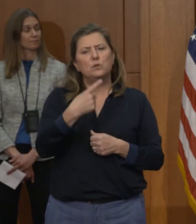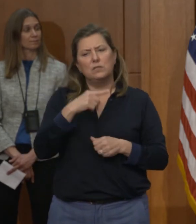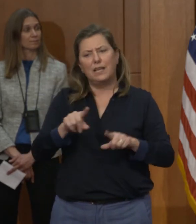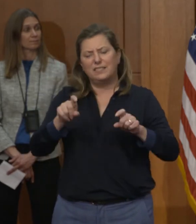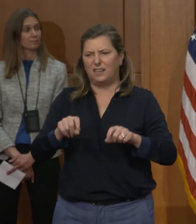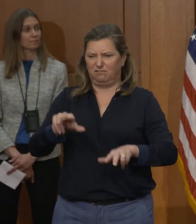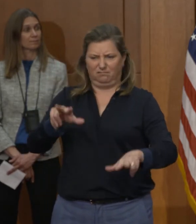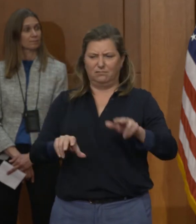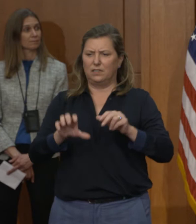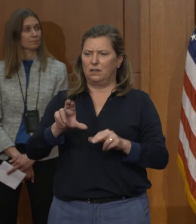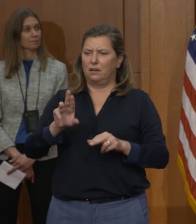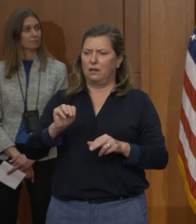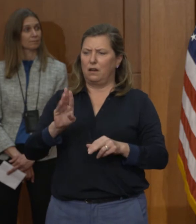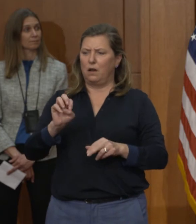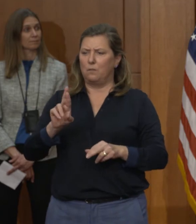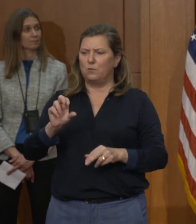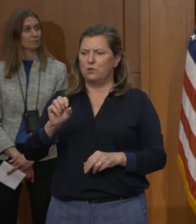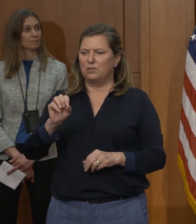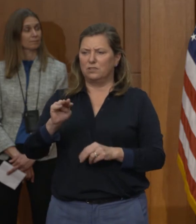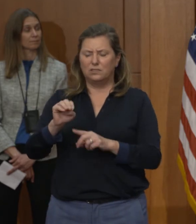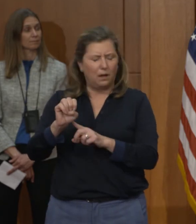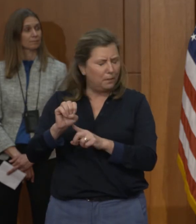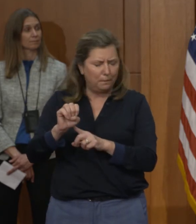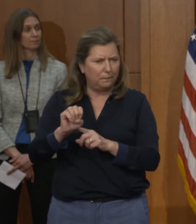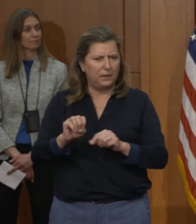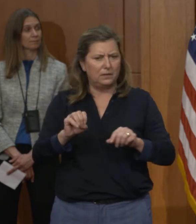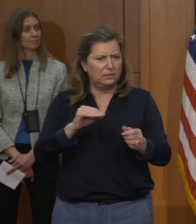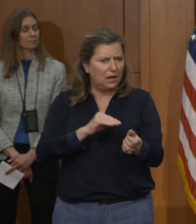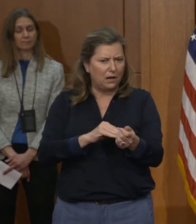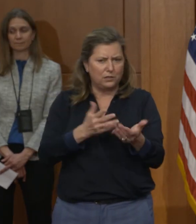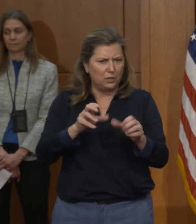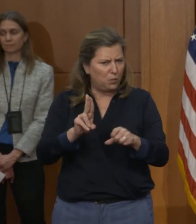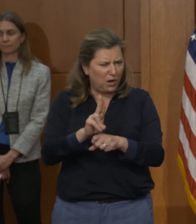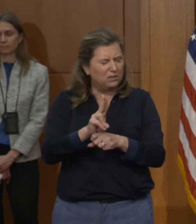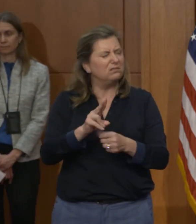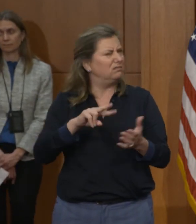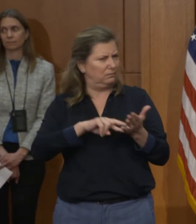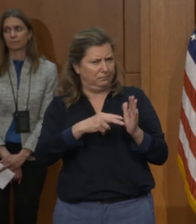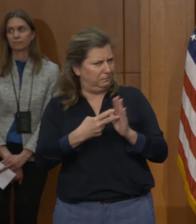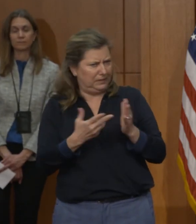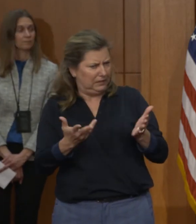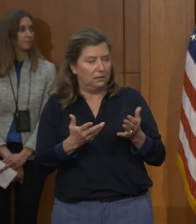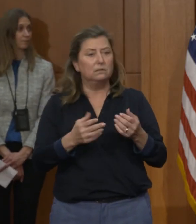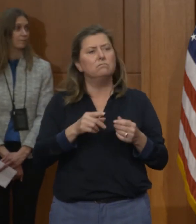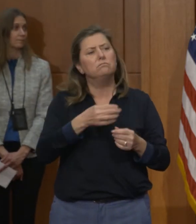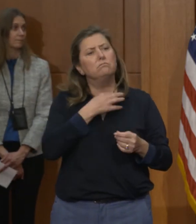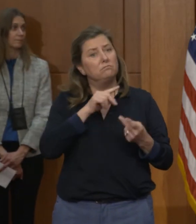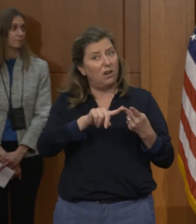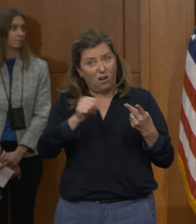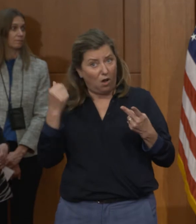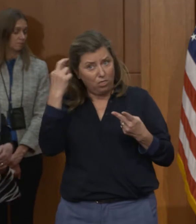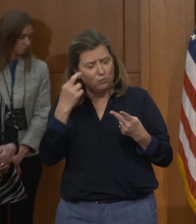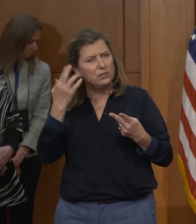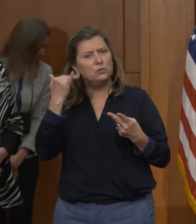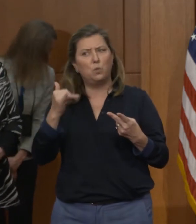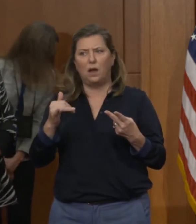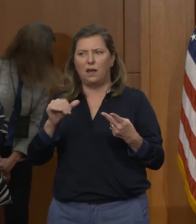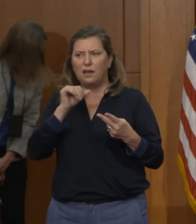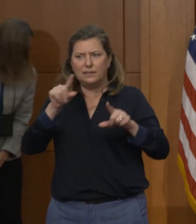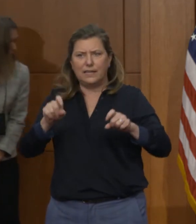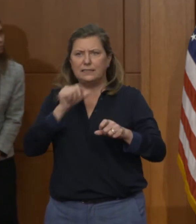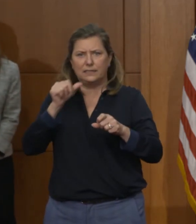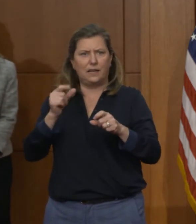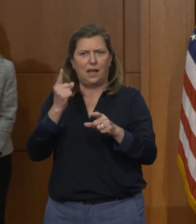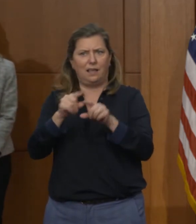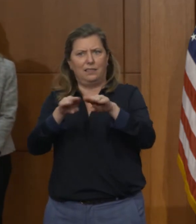cumbersome, that doctors weren't doing that, what exactly does that mean? And has the state pinpointed any other reasons why testing isn't at the level that